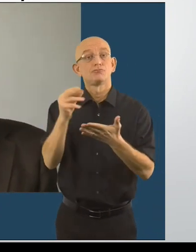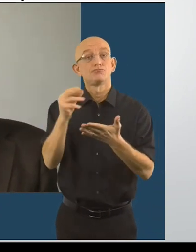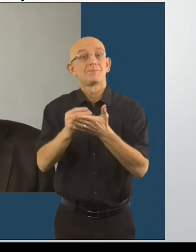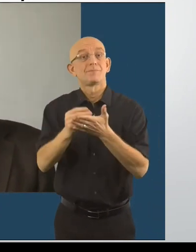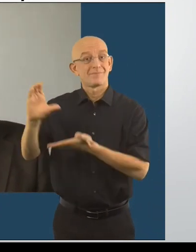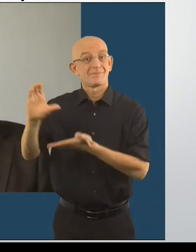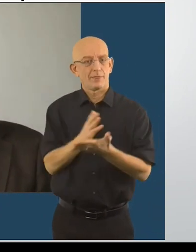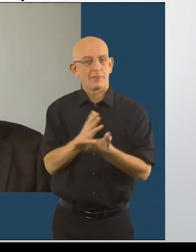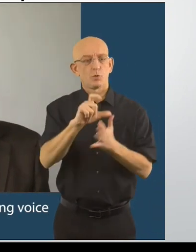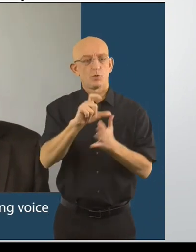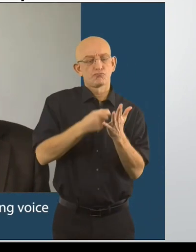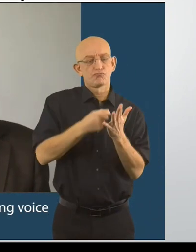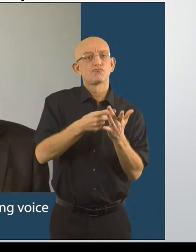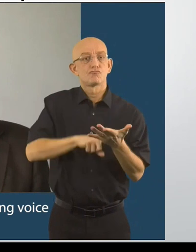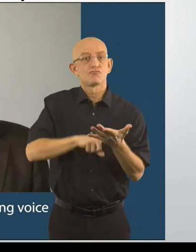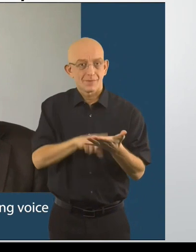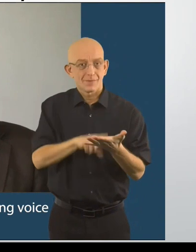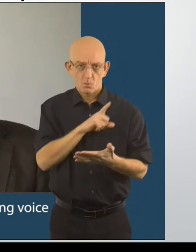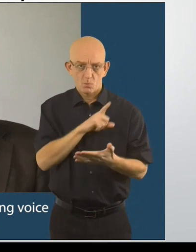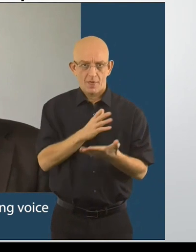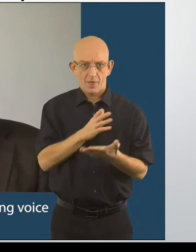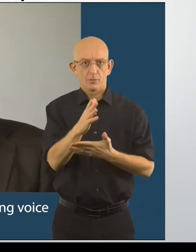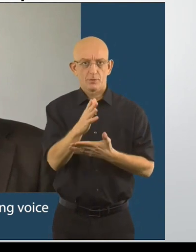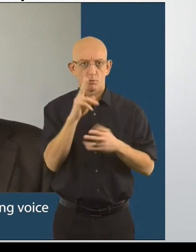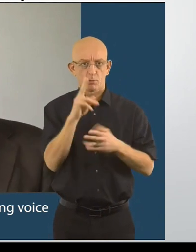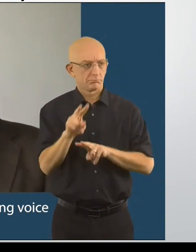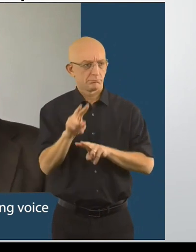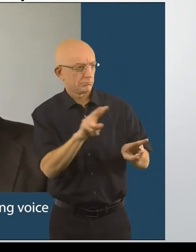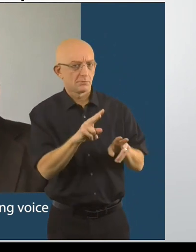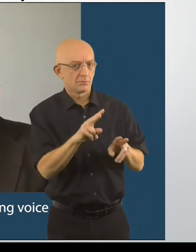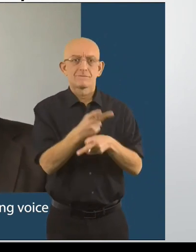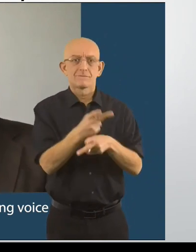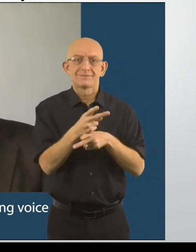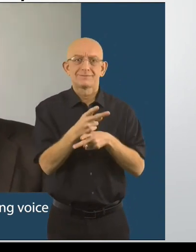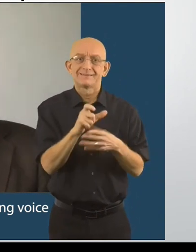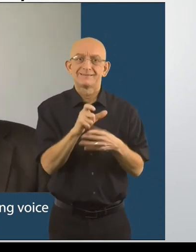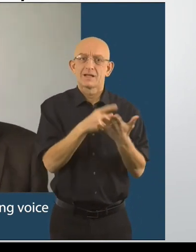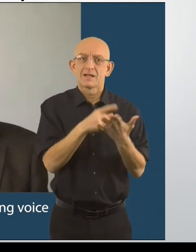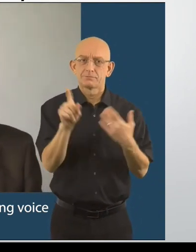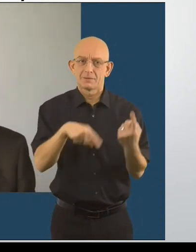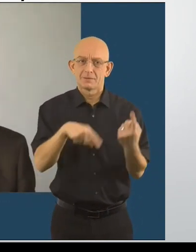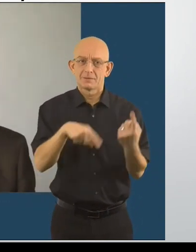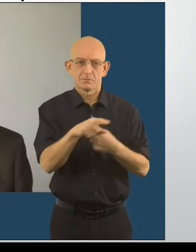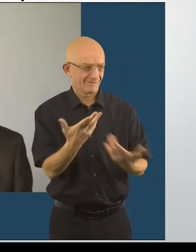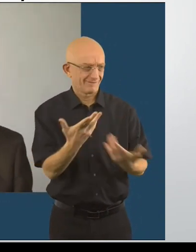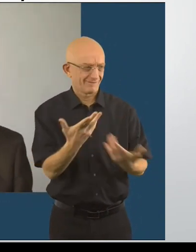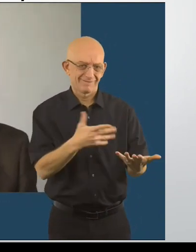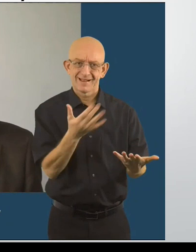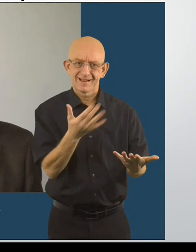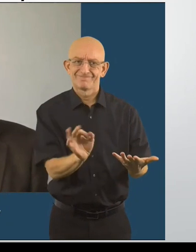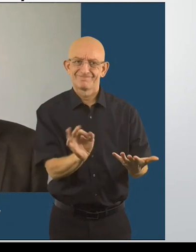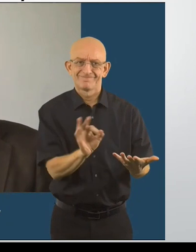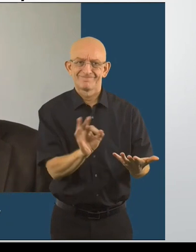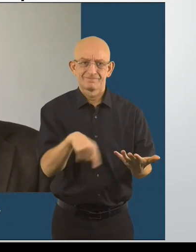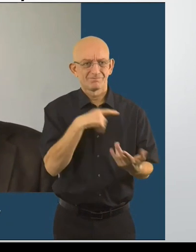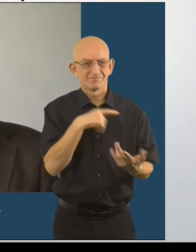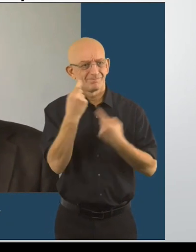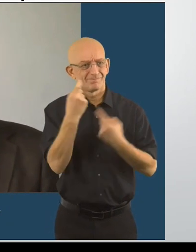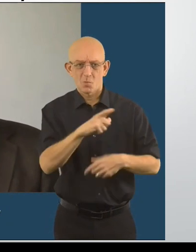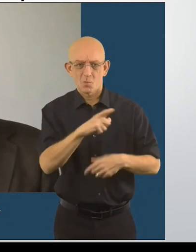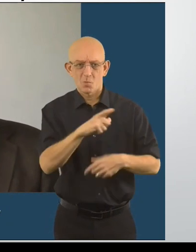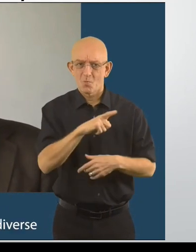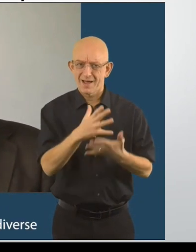through drill, and we made a case that there was a missing voice in foster care of disabled people. And we wondered